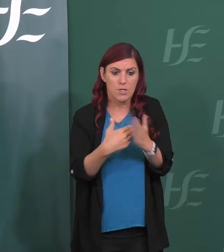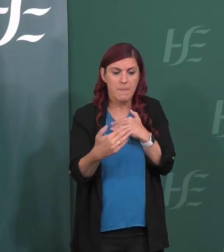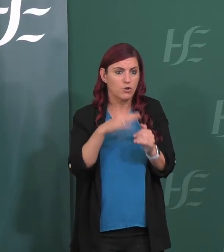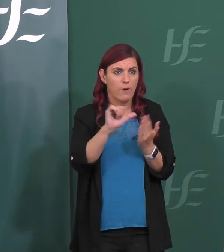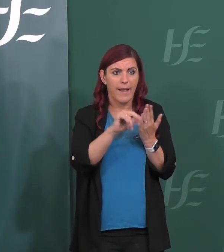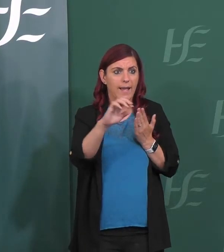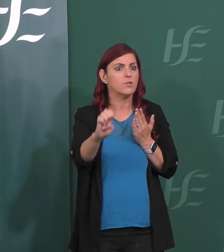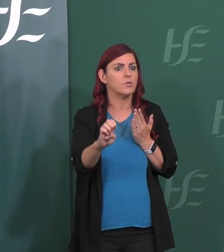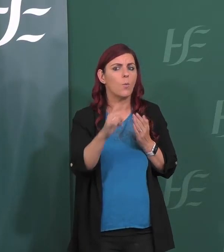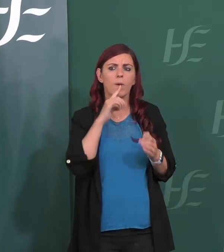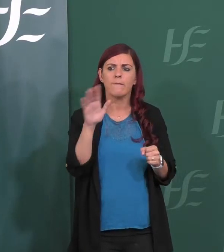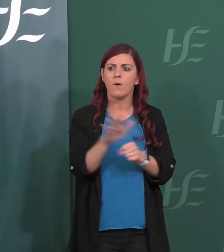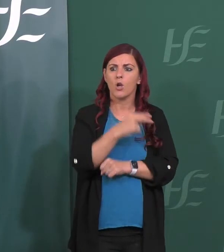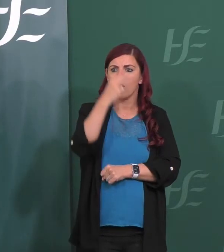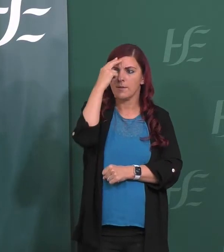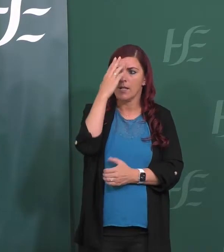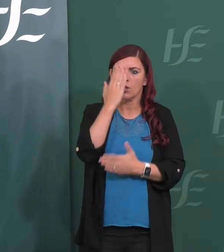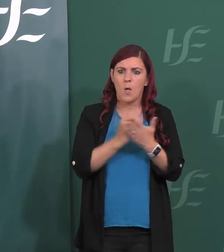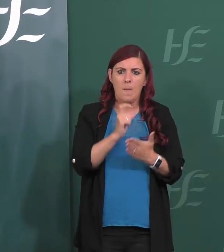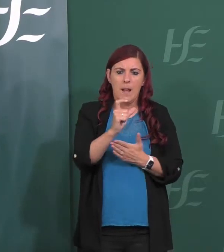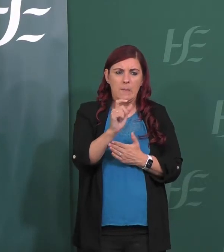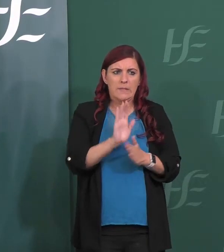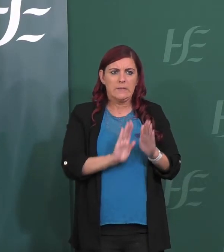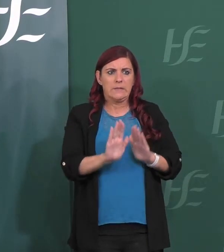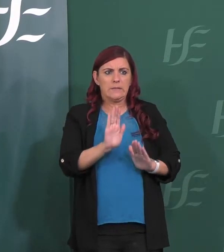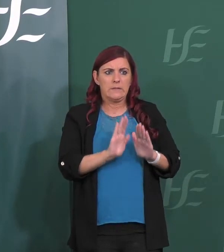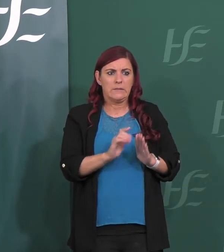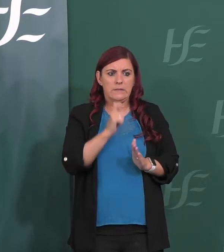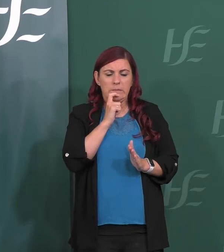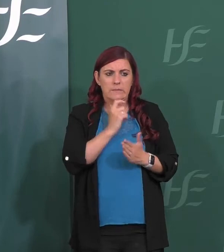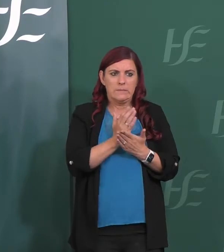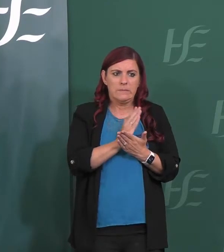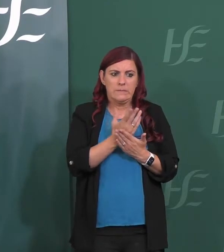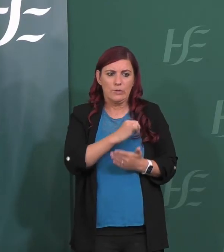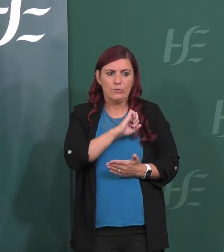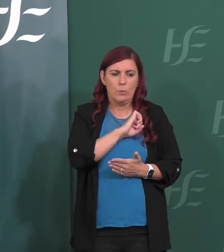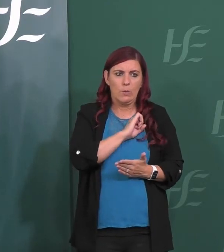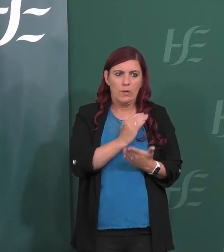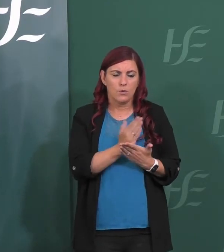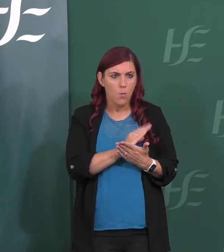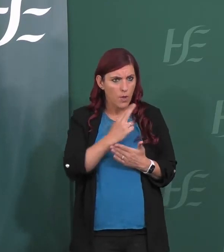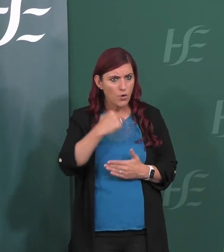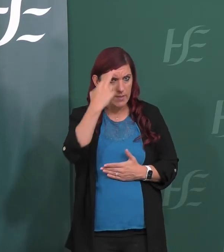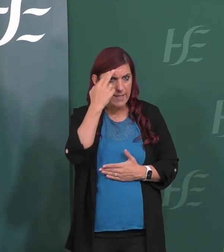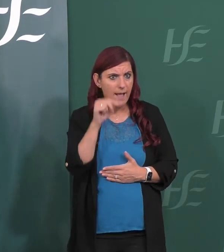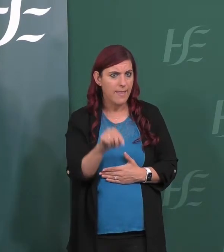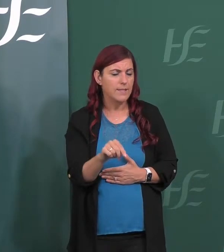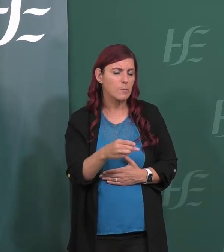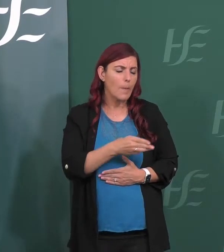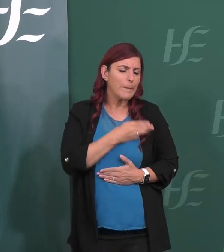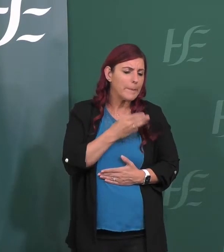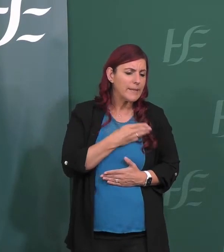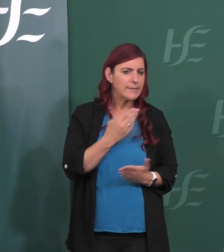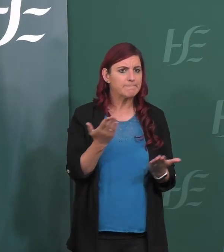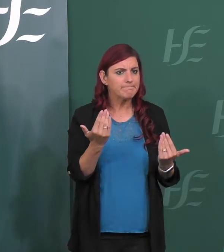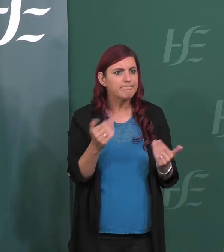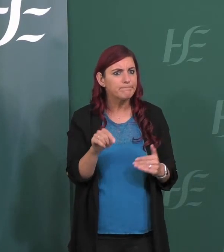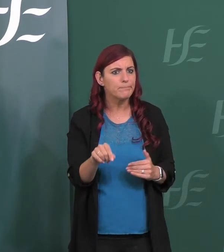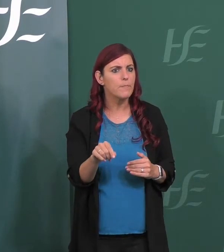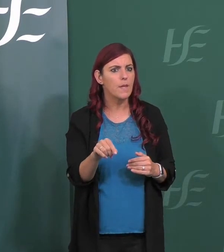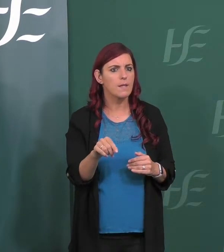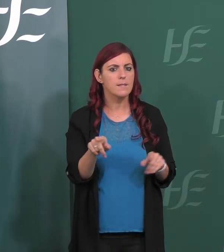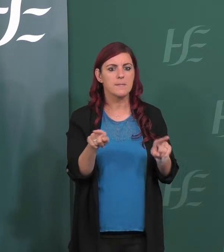totally understand some people may still have a reluctance to come forward for vaccination. When we look at some